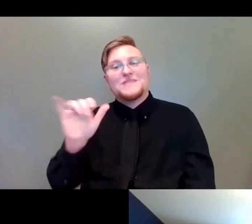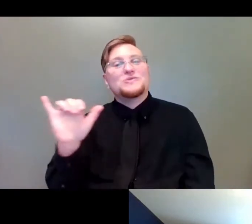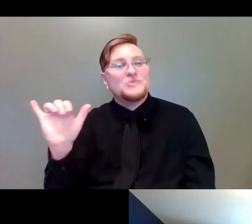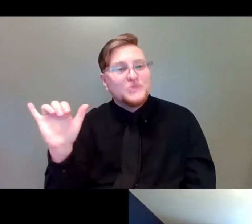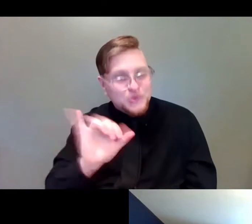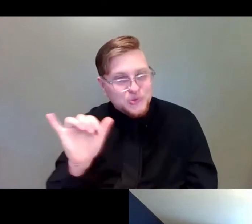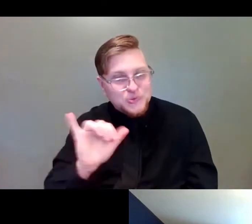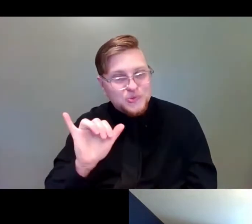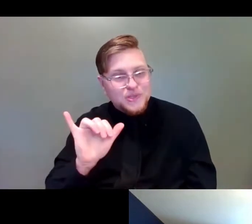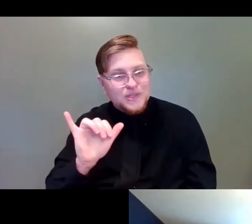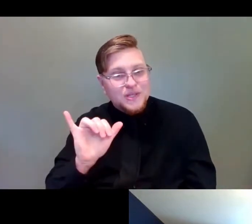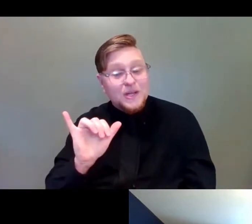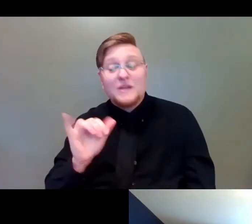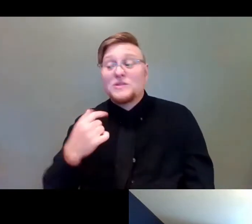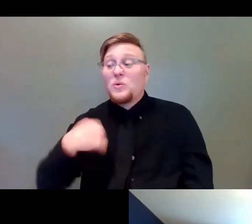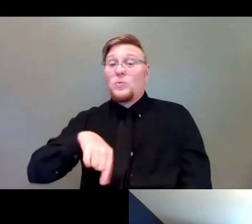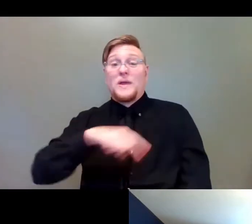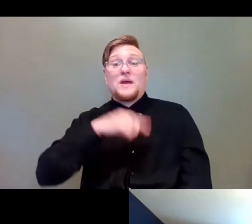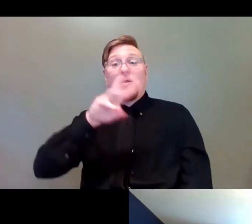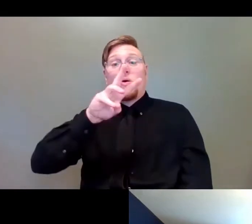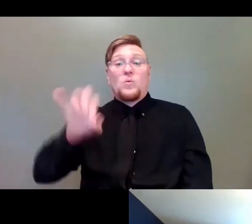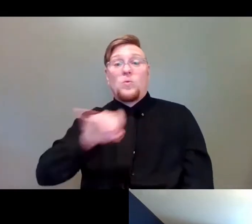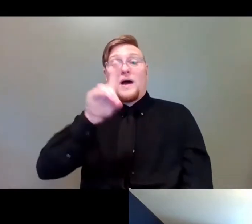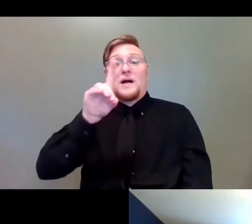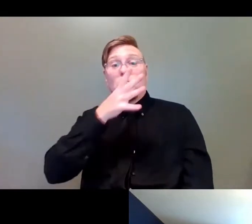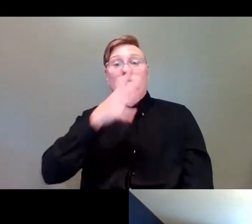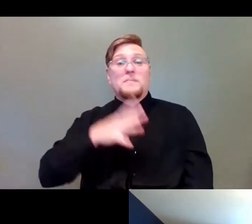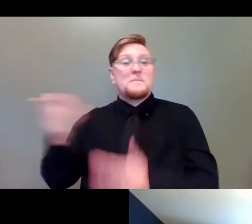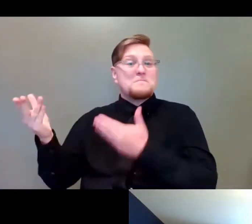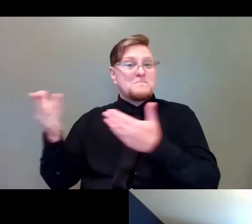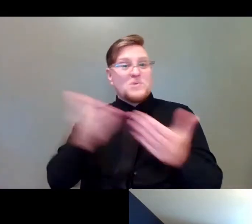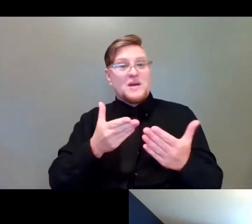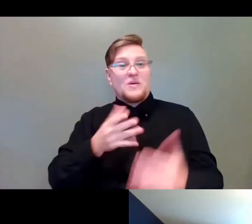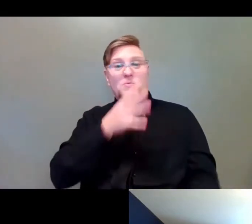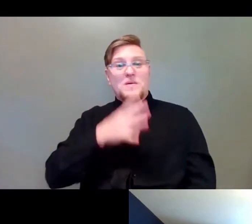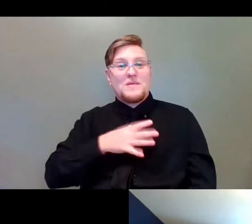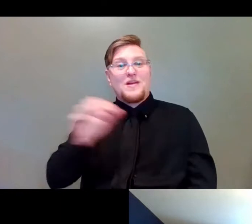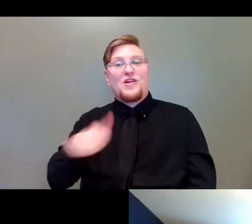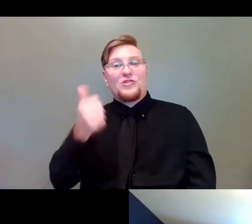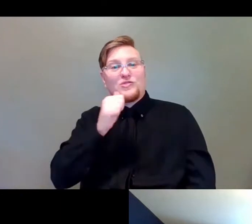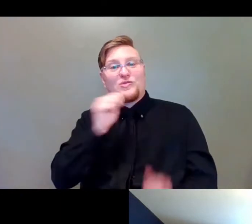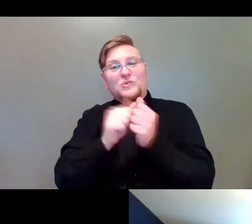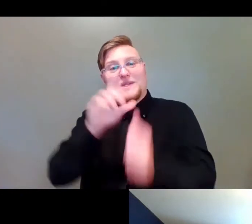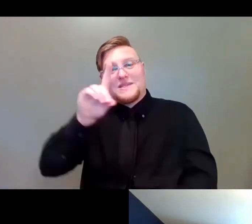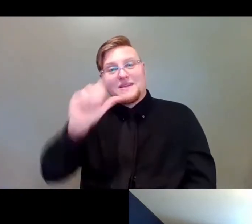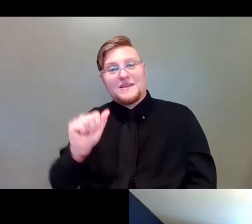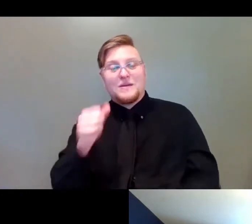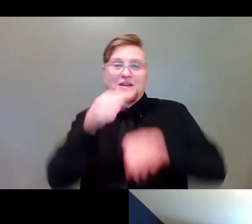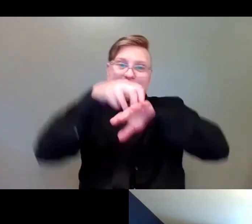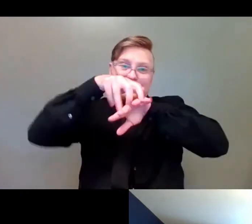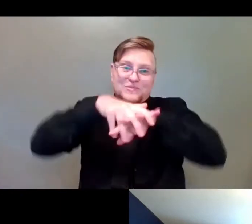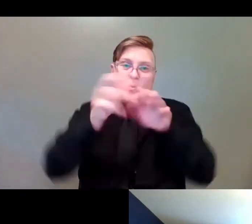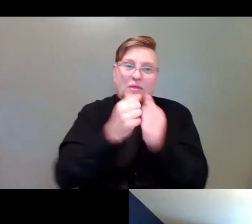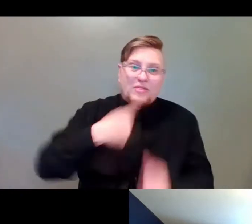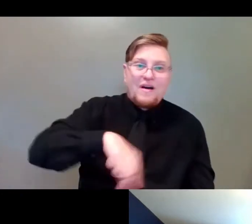infiltrating those programs, bringing our disabled sisters with us and saying, these are our programs, we need to be here, you need to get sign